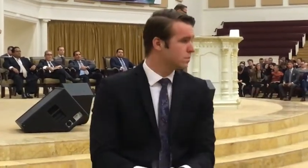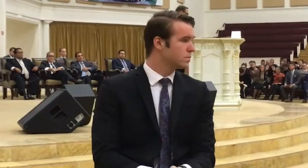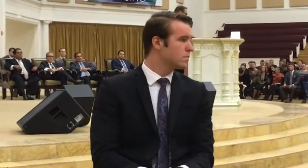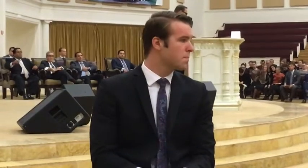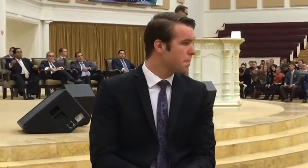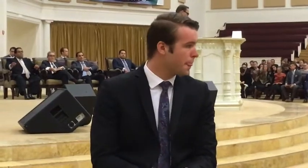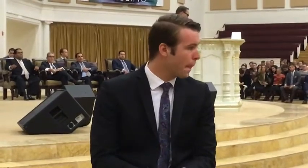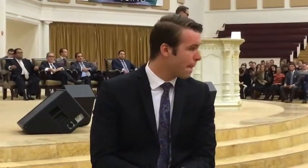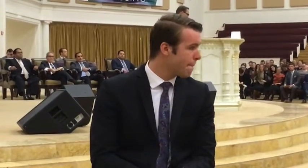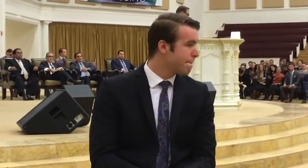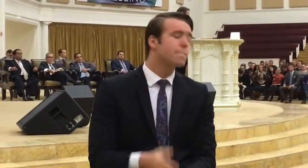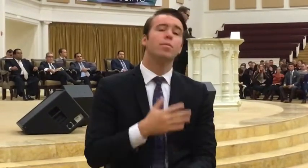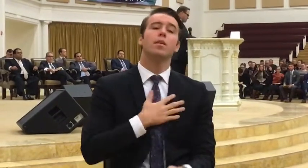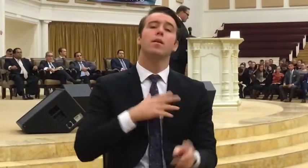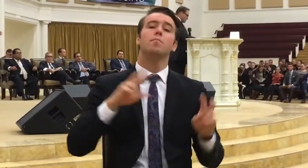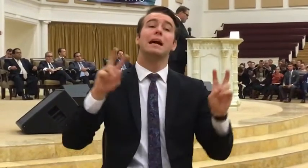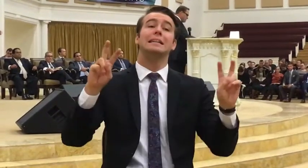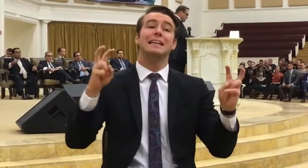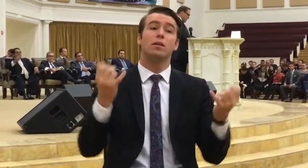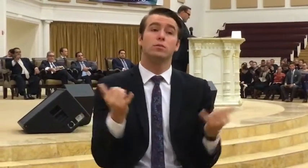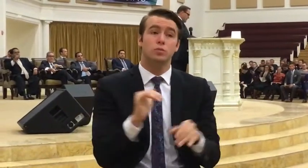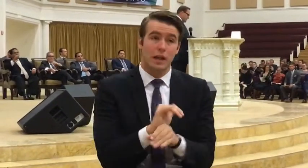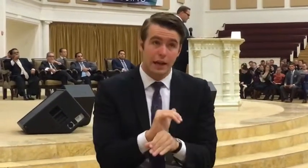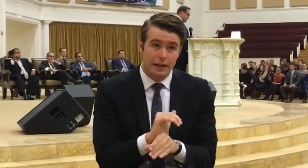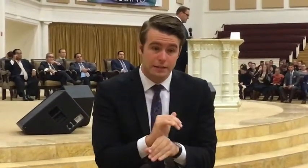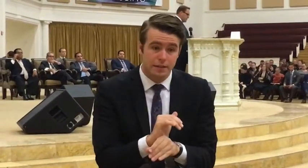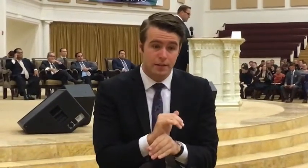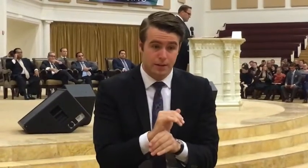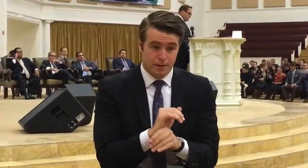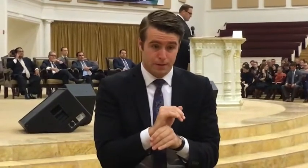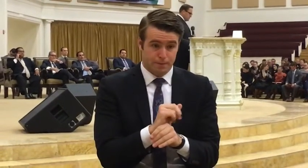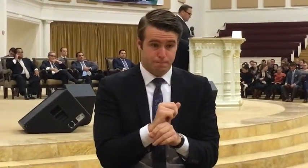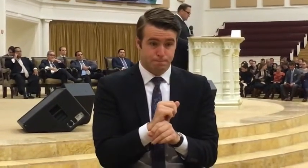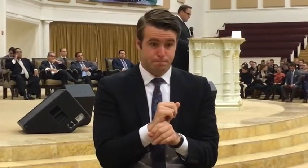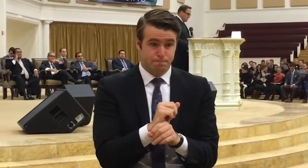My title tonight is